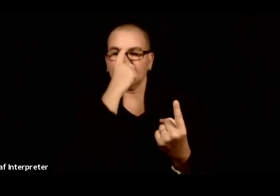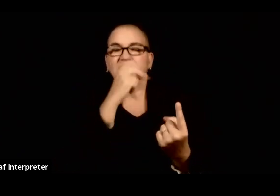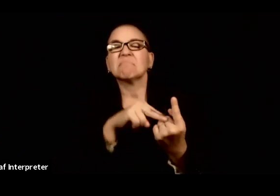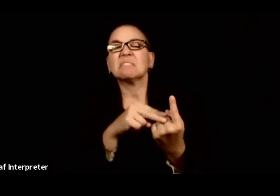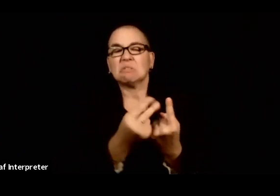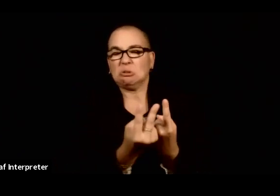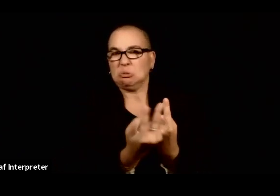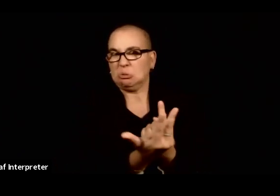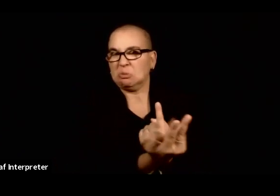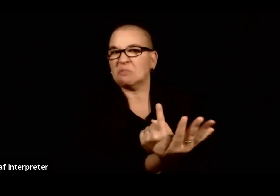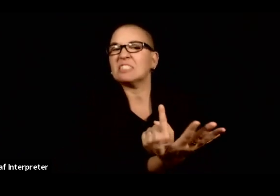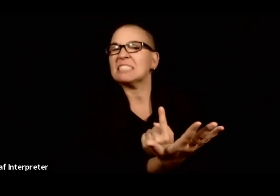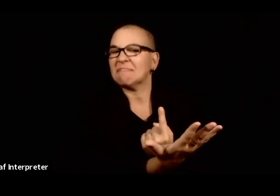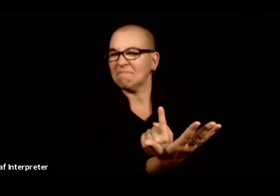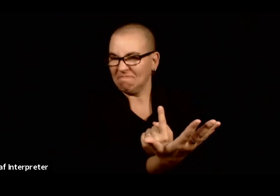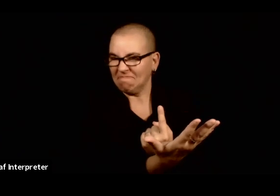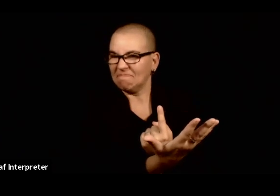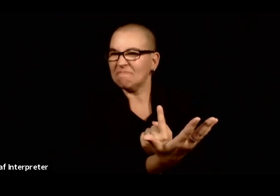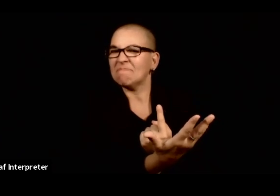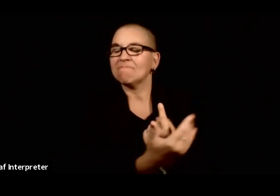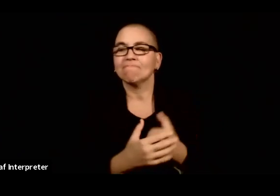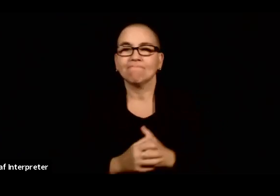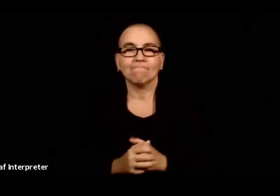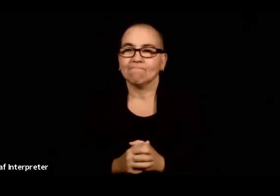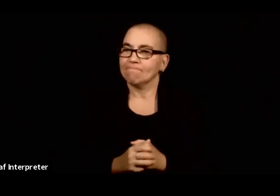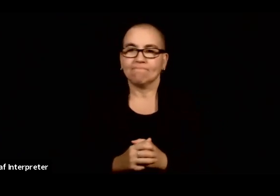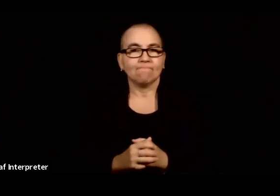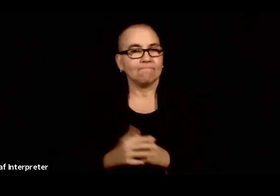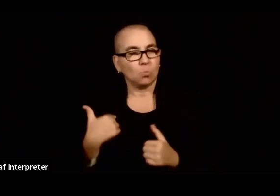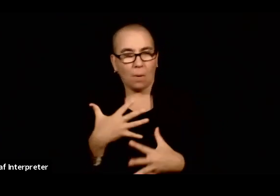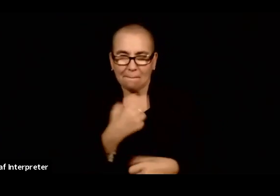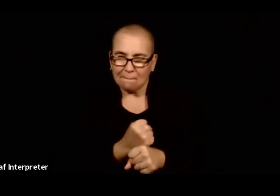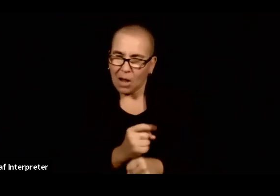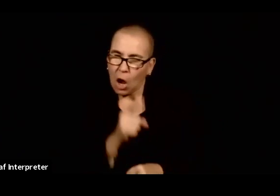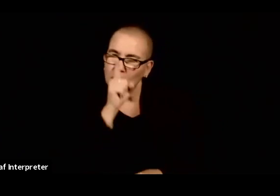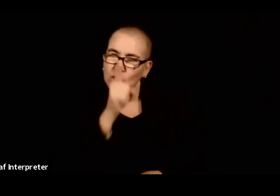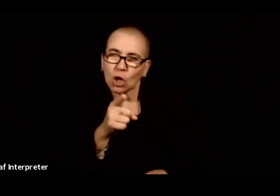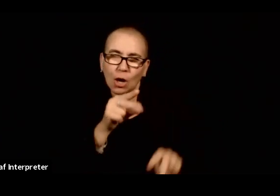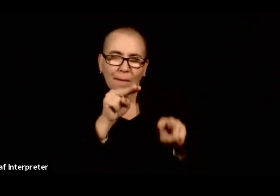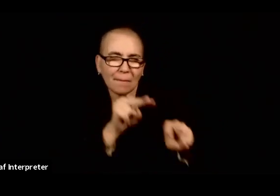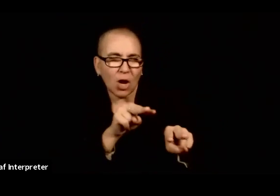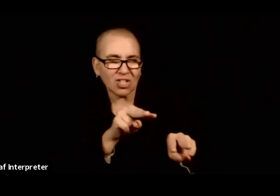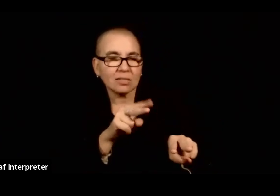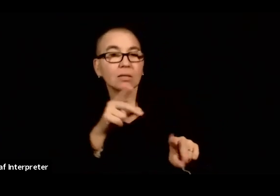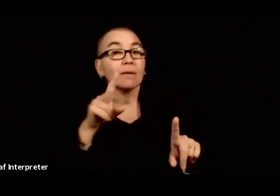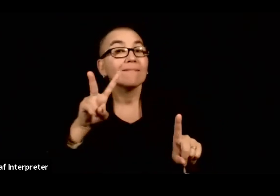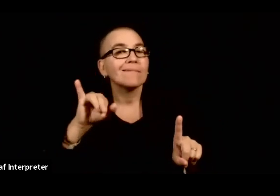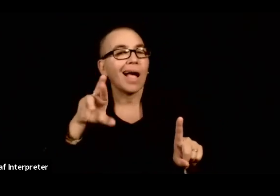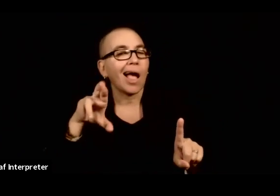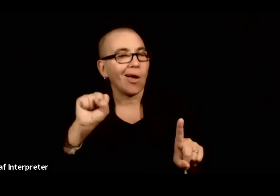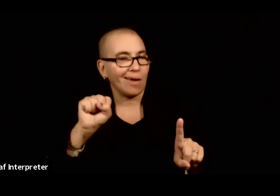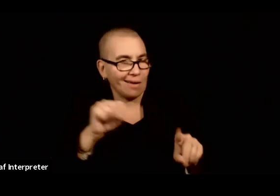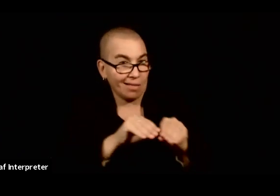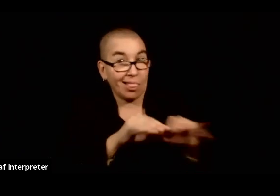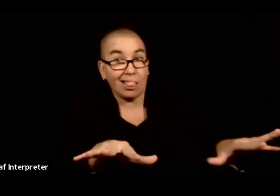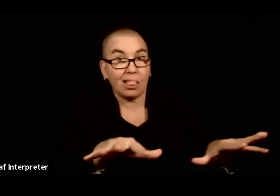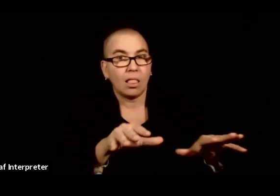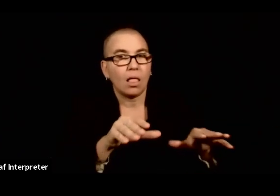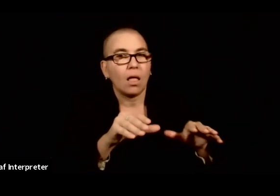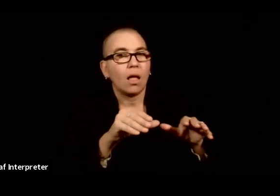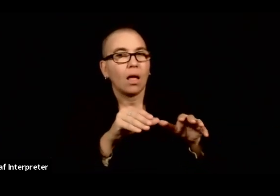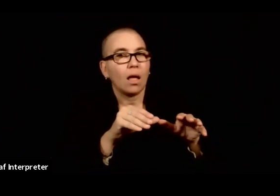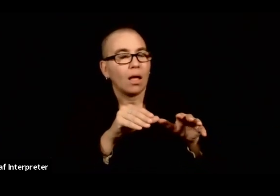sure that we are watching infection control and not introducing any others at a time where there is an outbreak